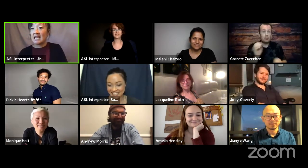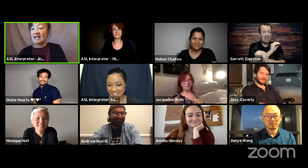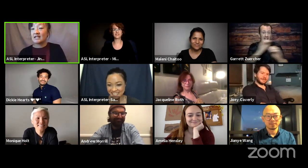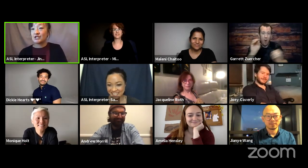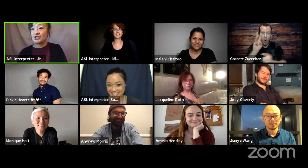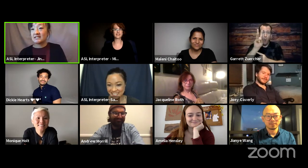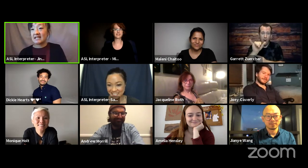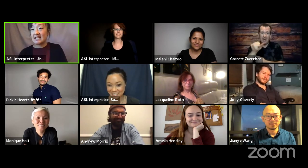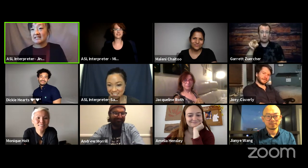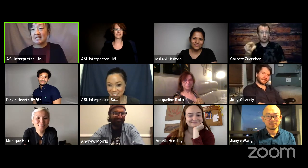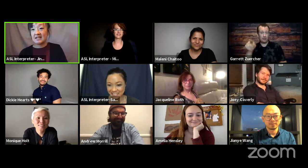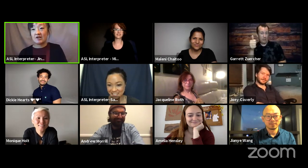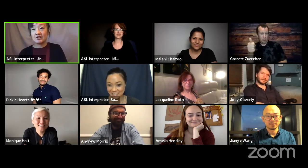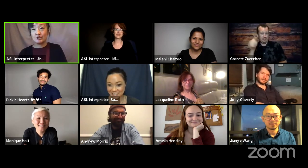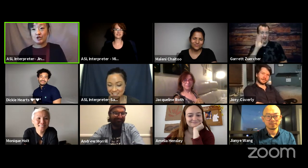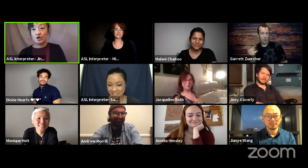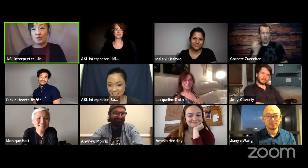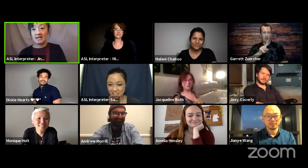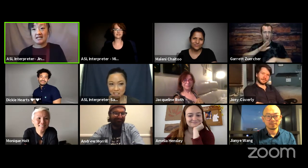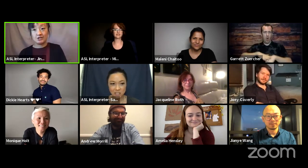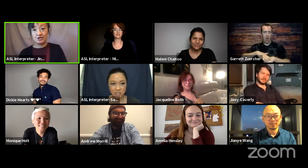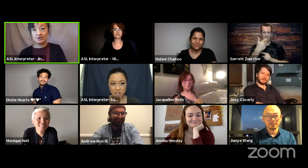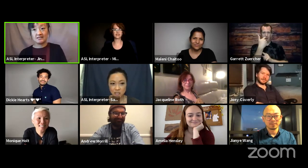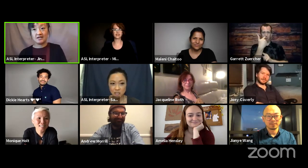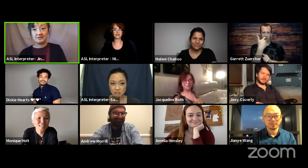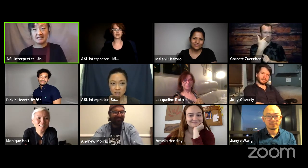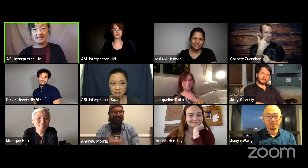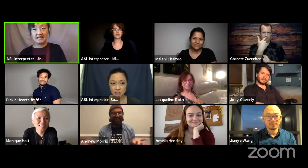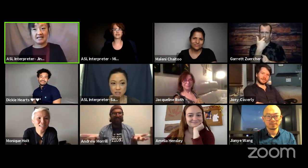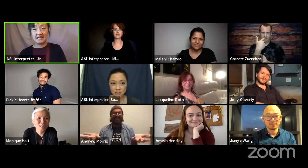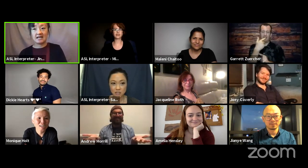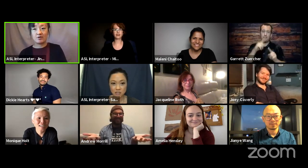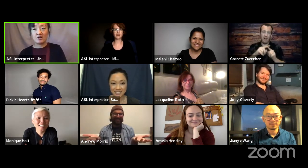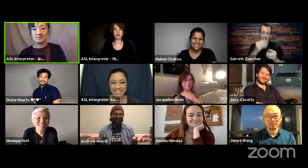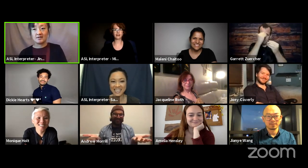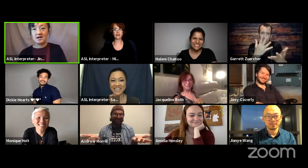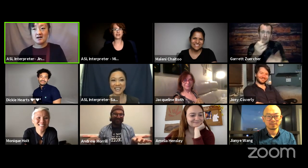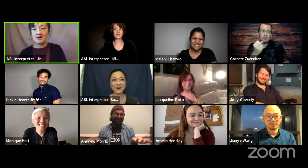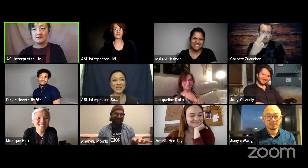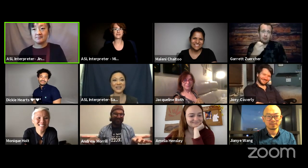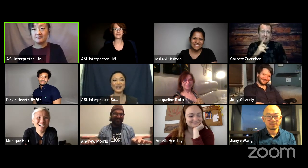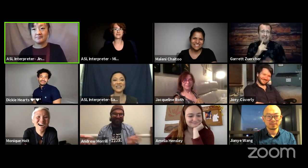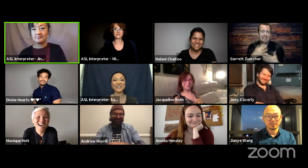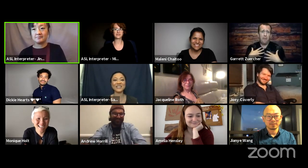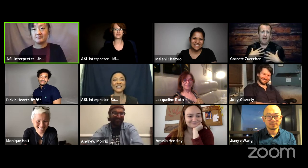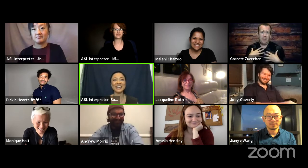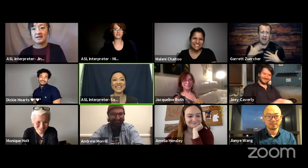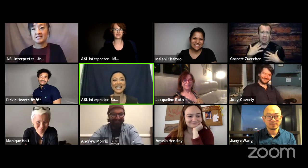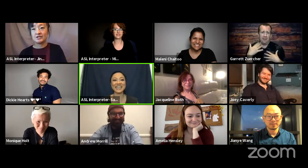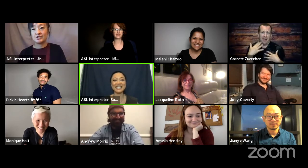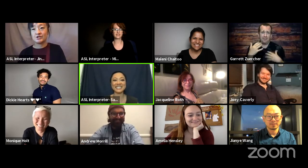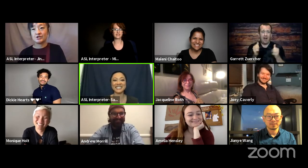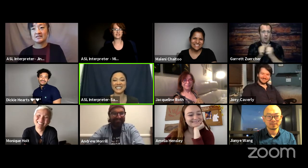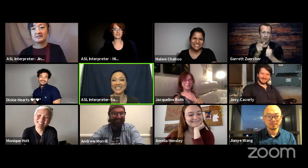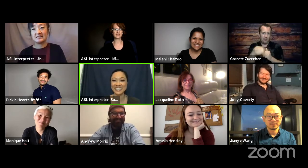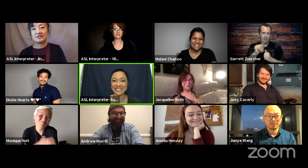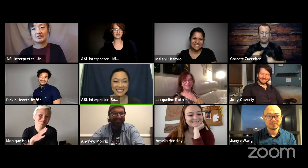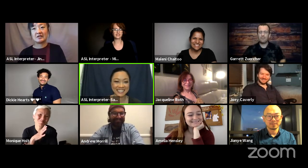And she says, there is no way that she herself is gonna get on camera. Uh-uh. Why not? She's a little